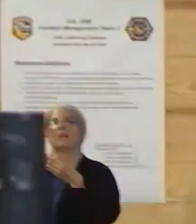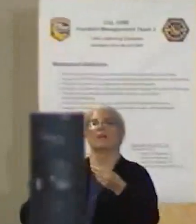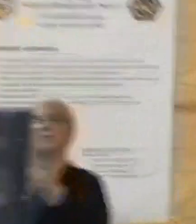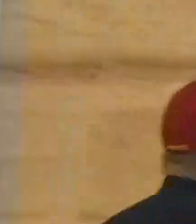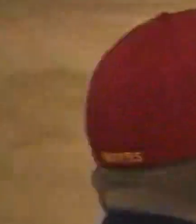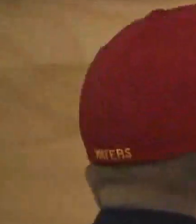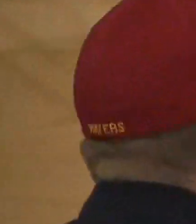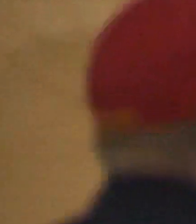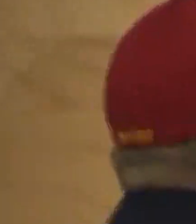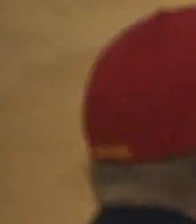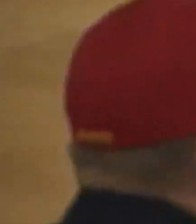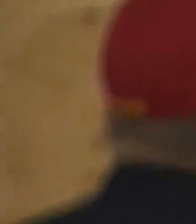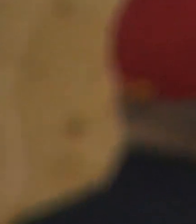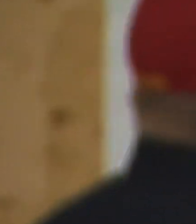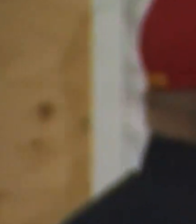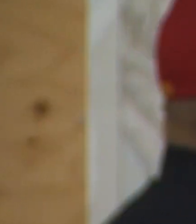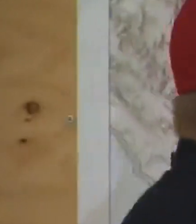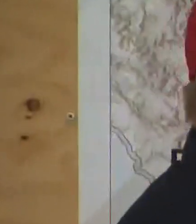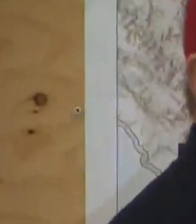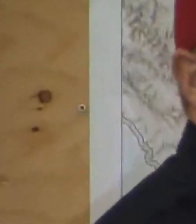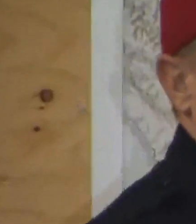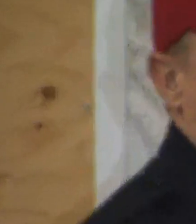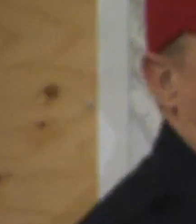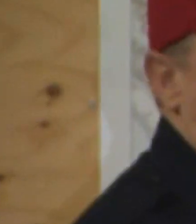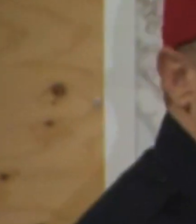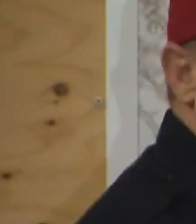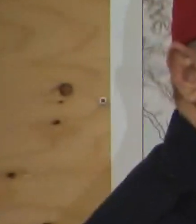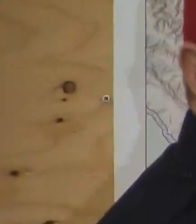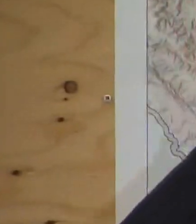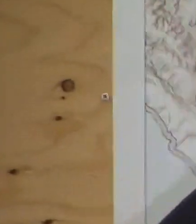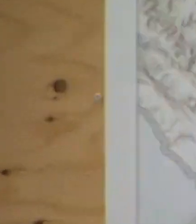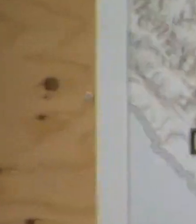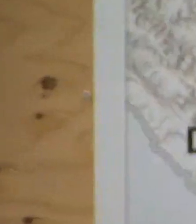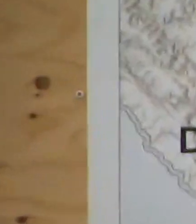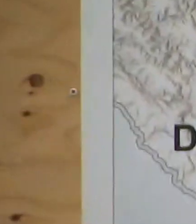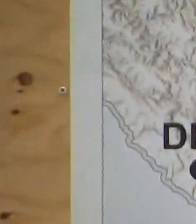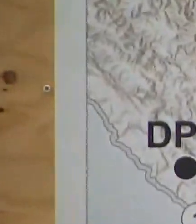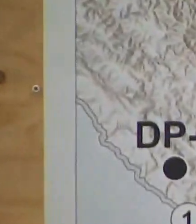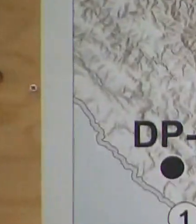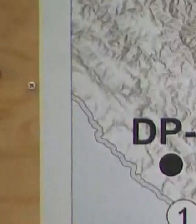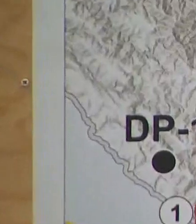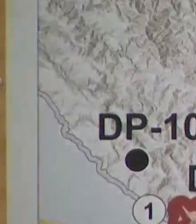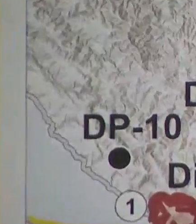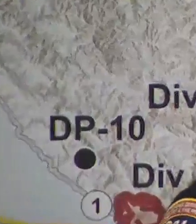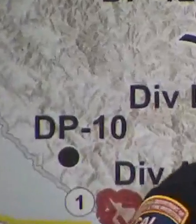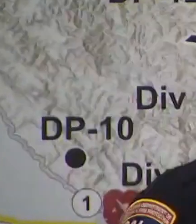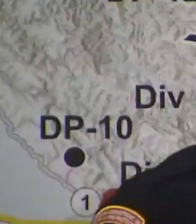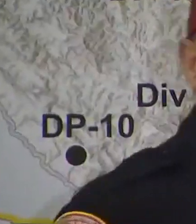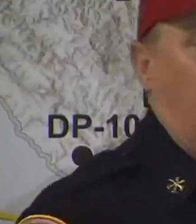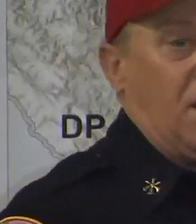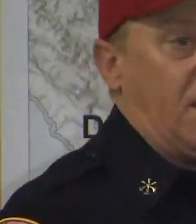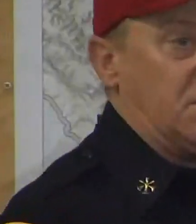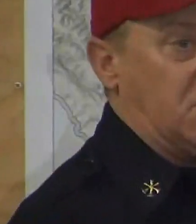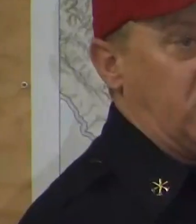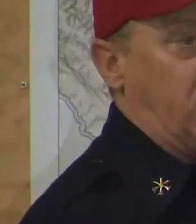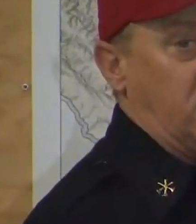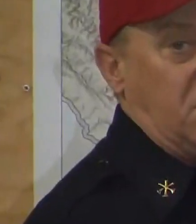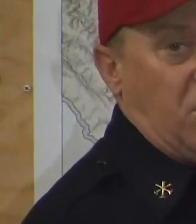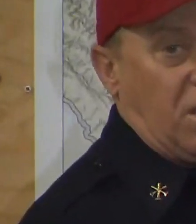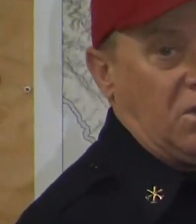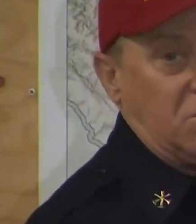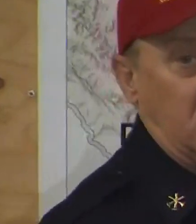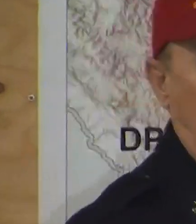today. First of all, a little orientation. We're a two-zone fire. We got a west zone and we got an east zone, and we have the Sonoma County line as the